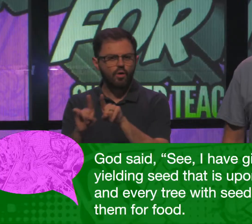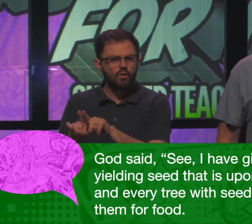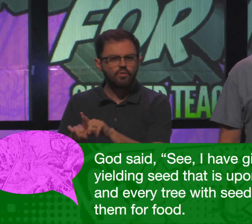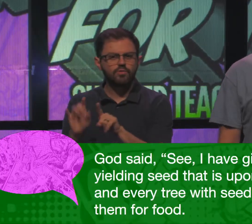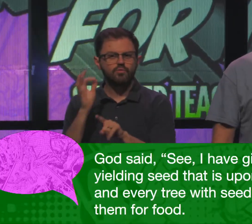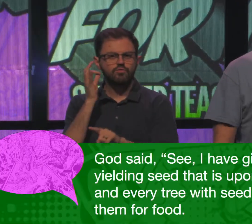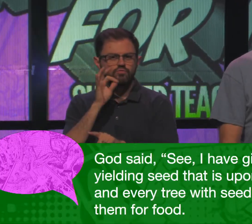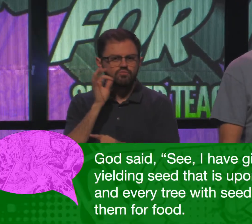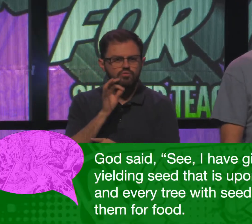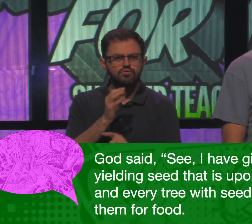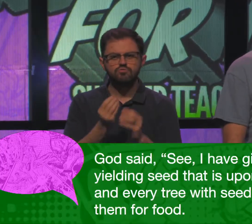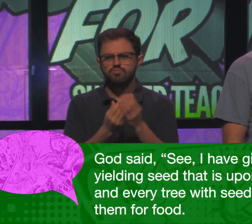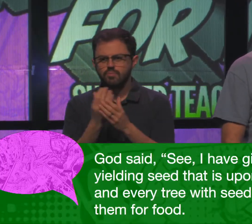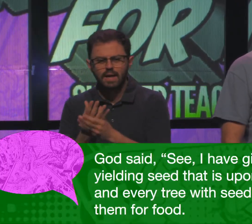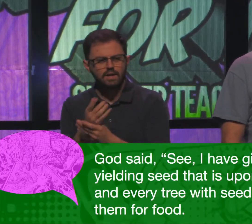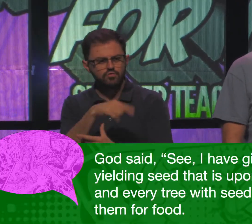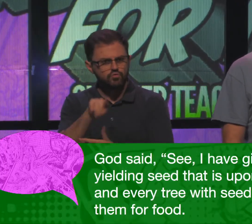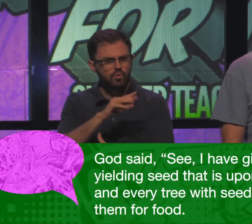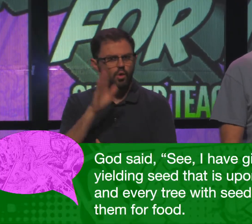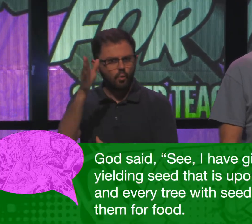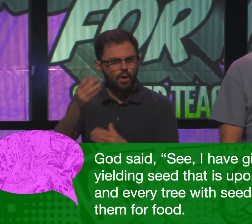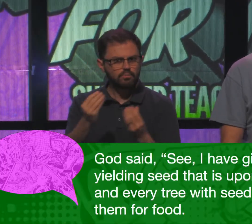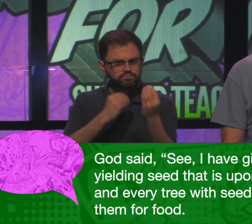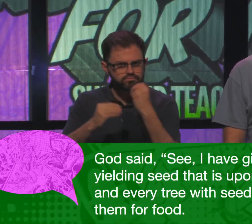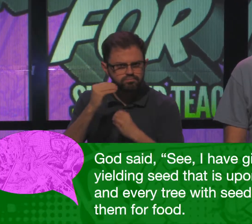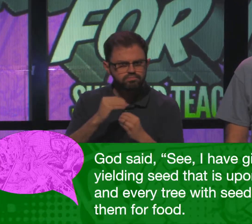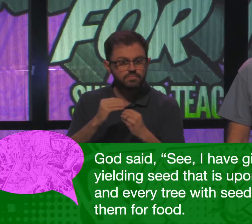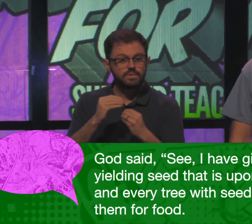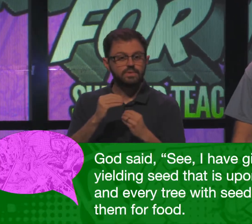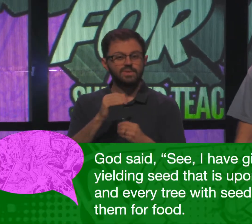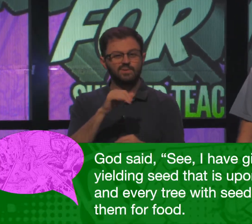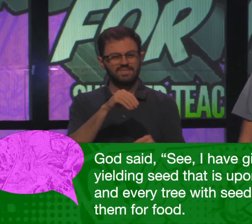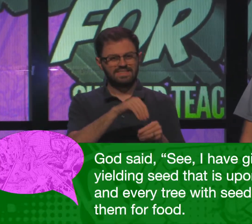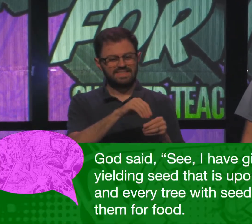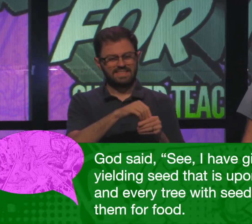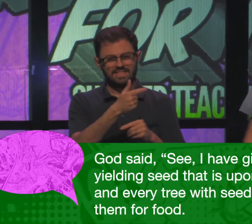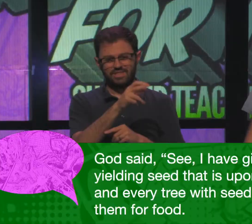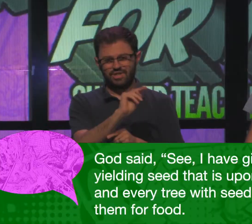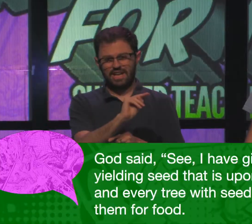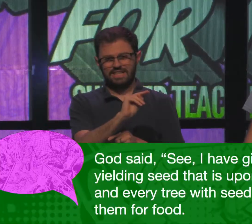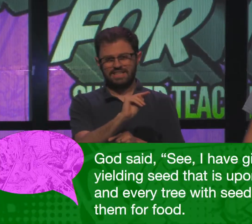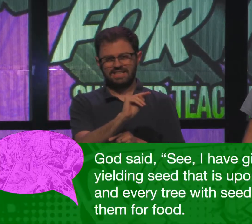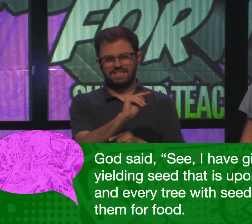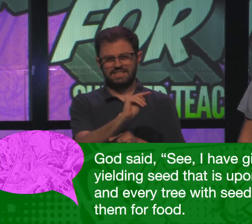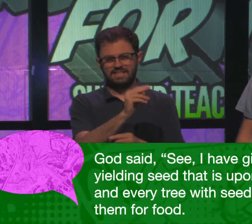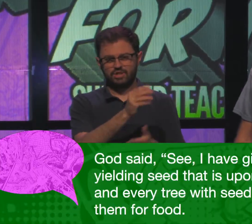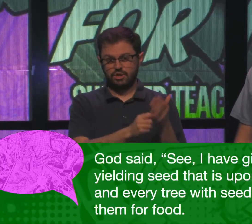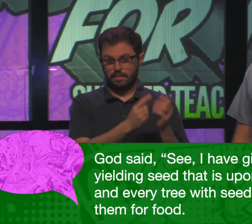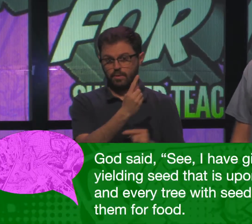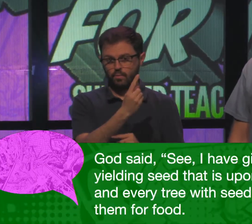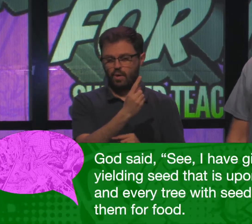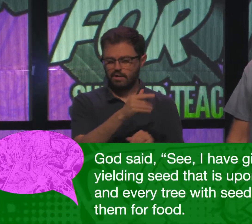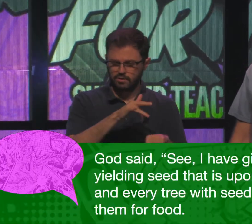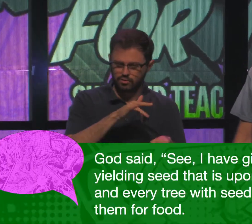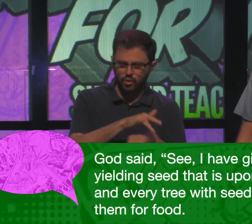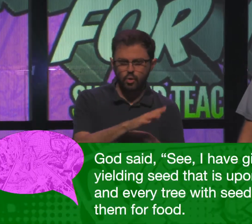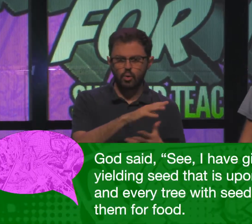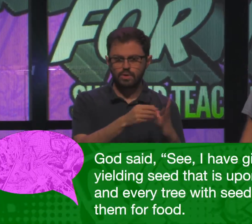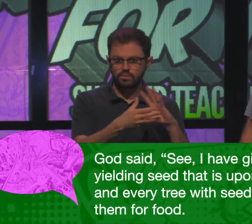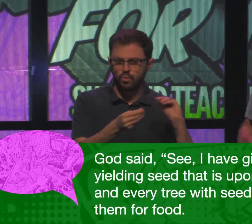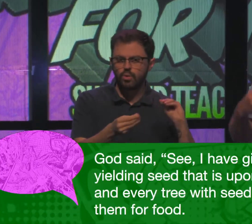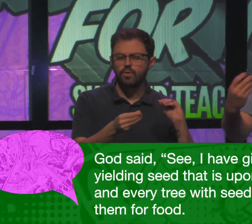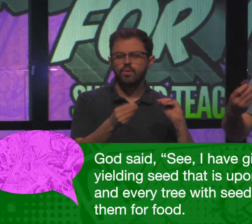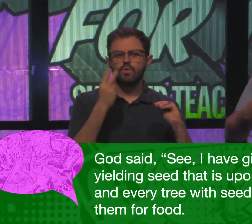for food, okay? So that's in Genesis, very early on, Genesis 1, in this creation myth, we